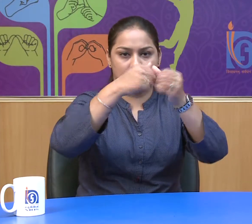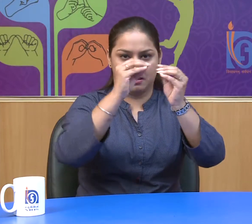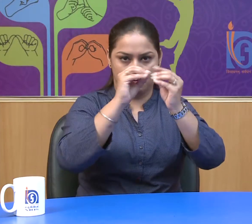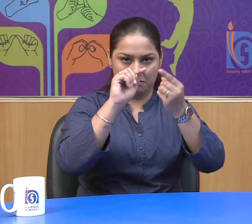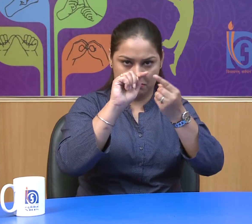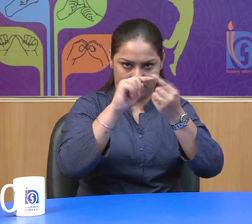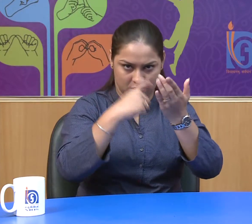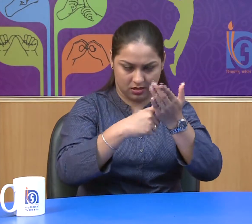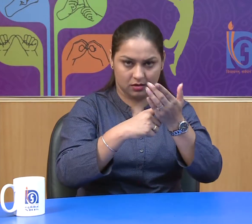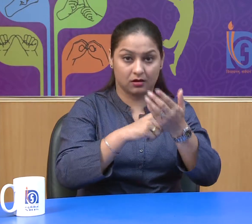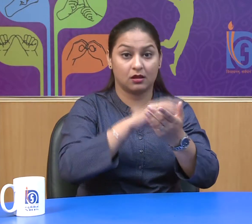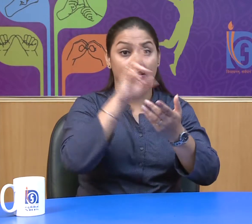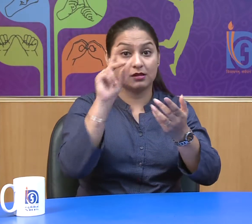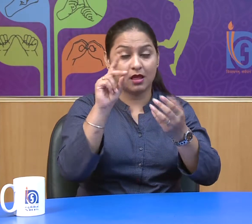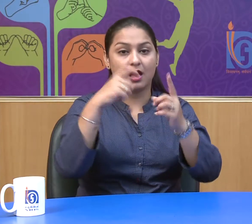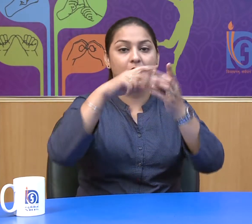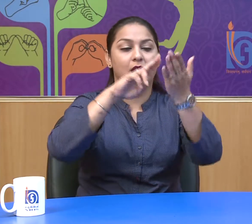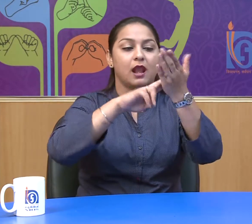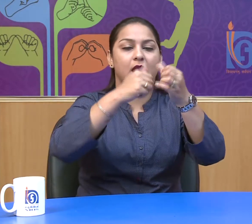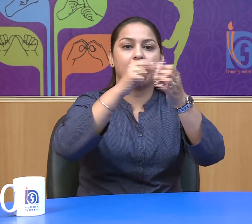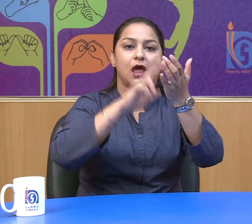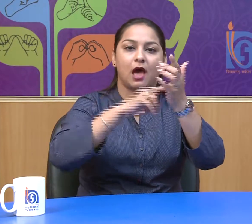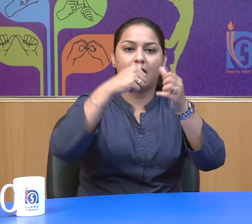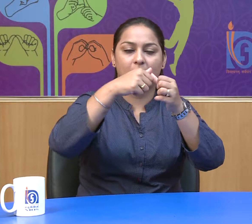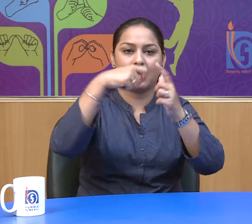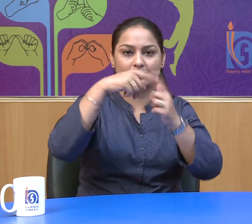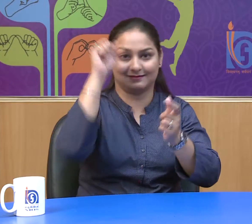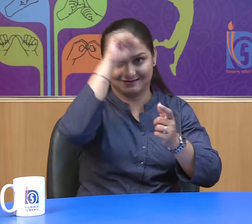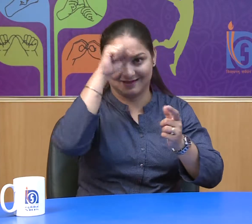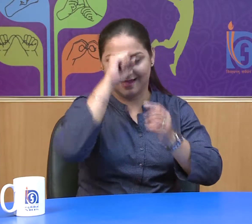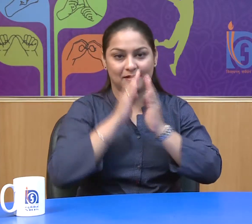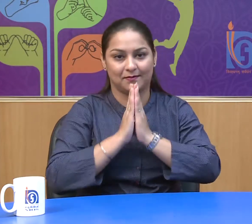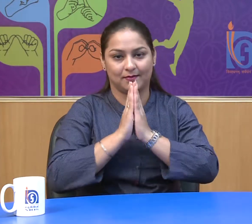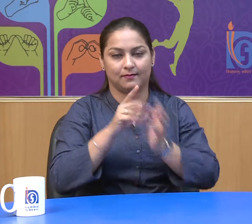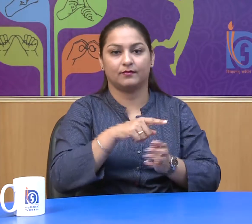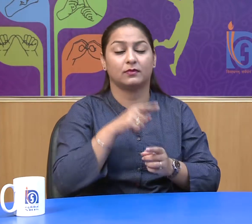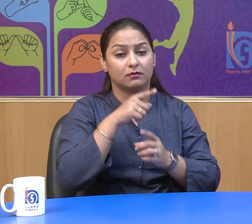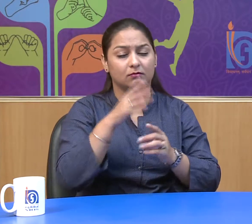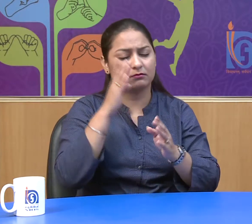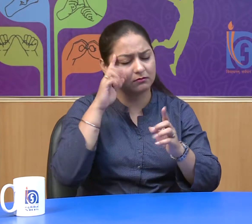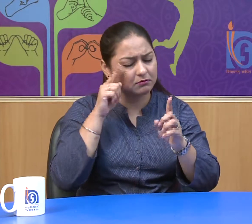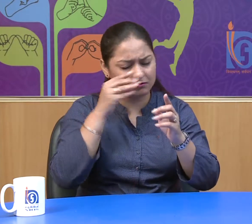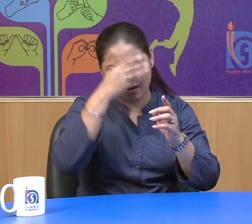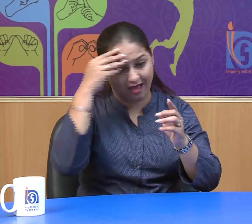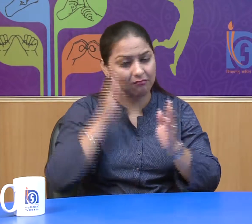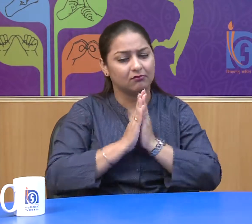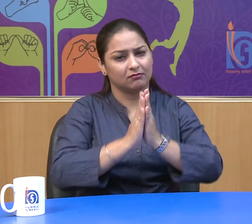The Saguna Bhagat were the devotees of Rama, the son of